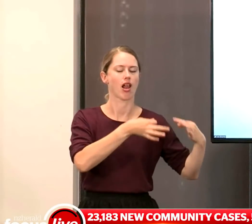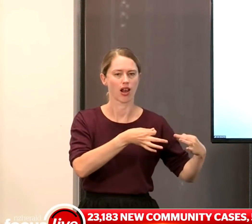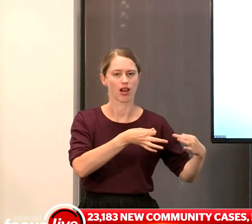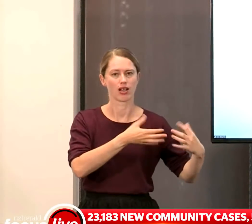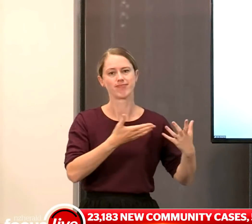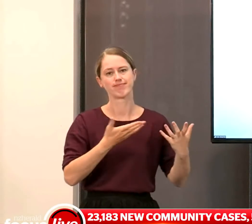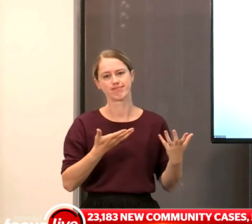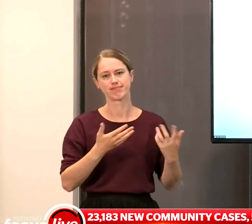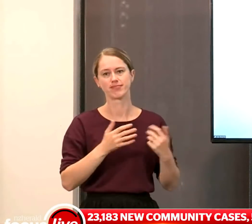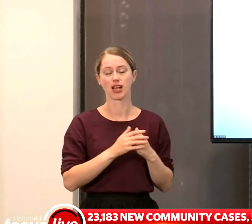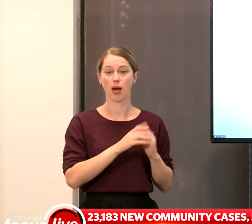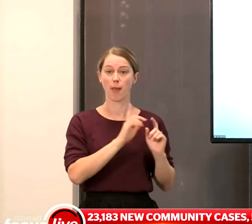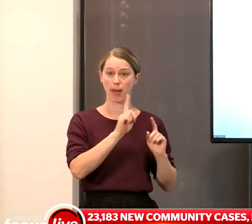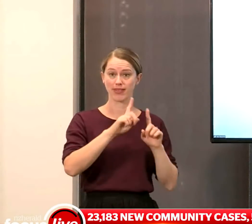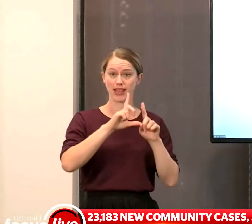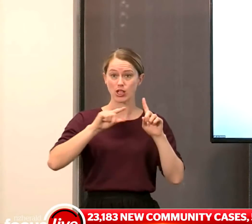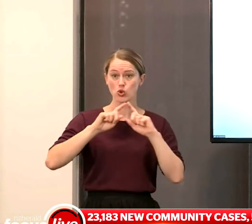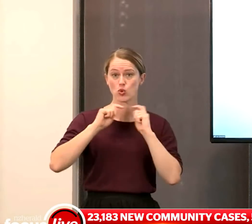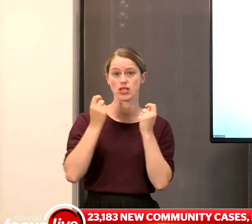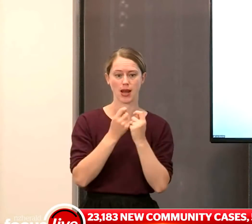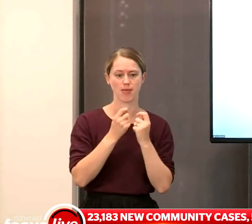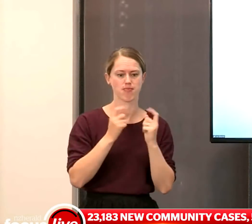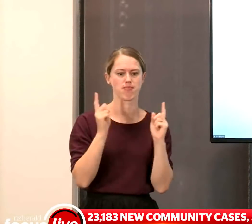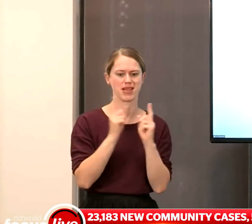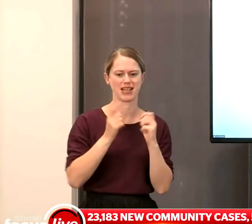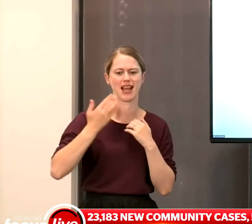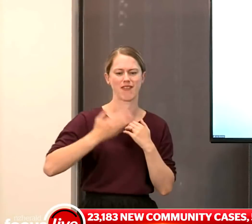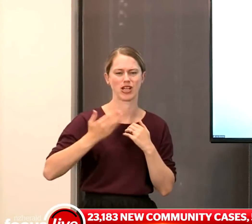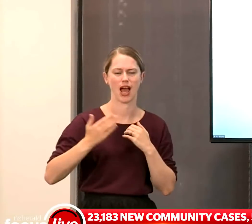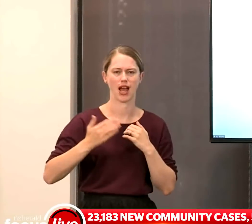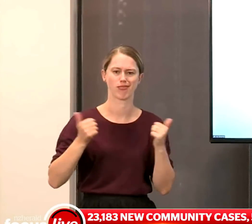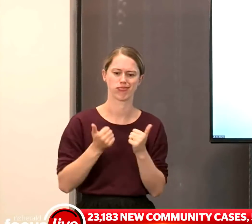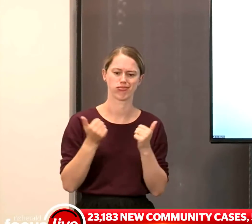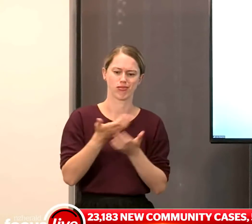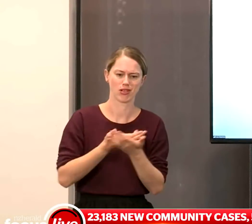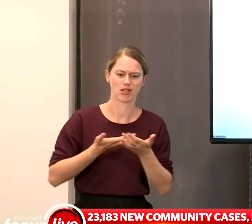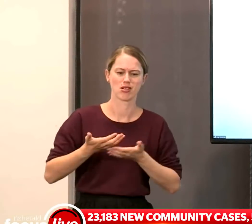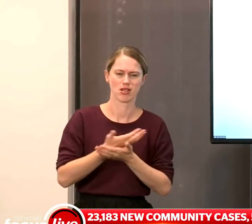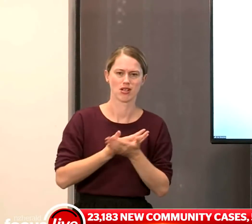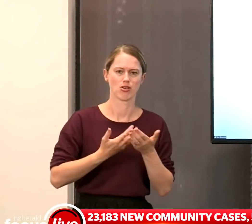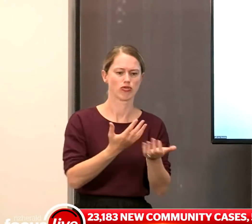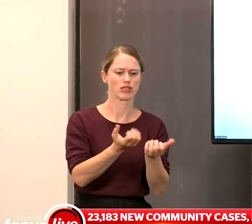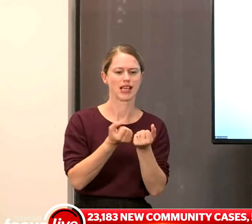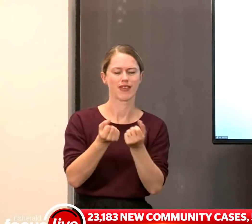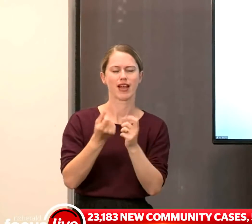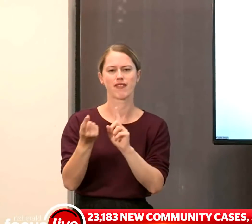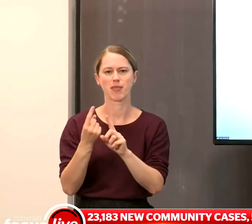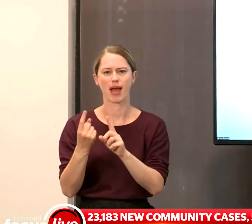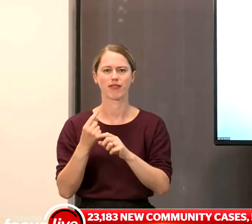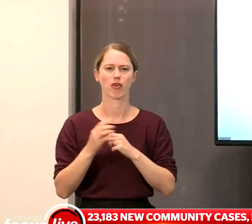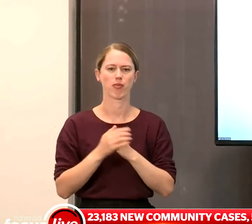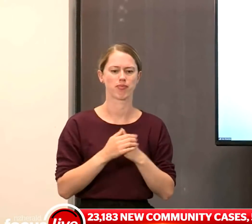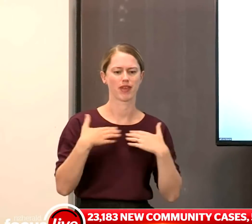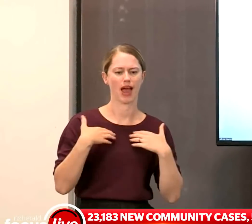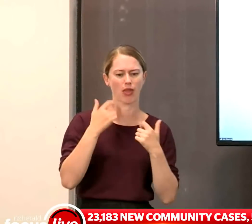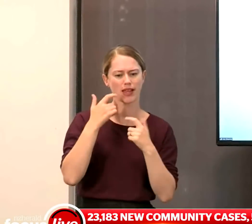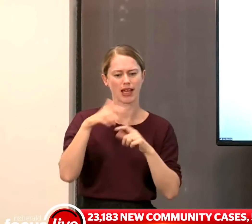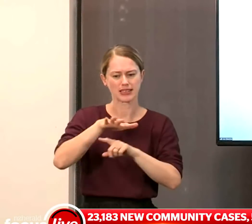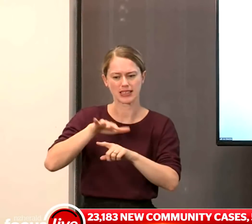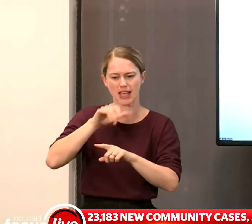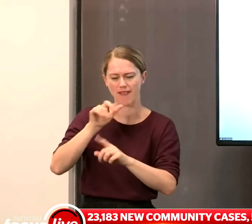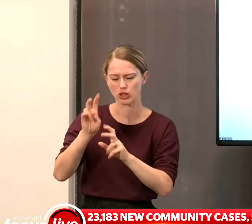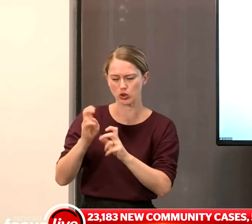another. So our digital teams are meeting several times a day. We're getting really good feedback from the healthcare sector whenever